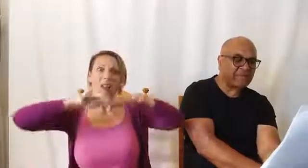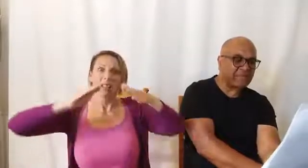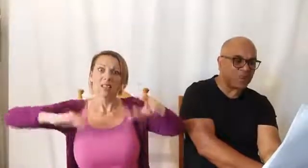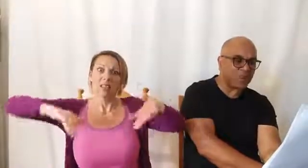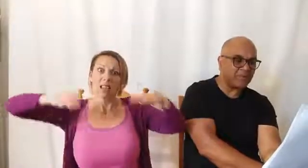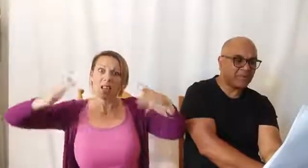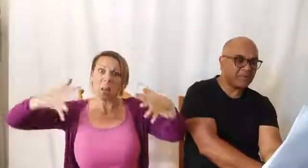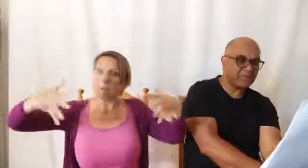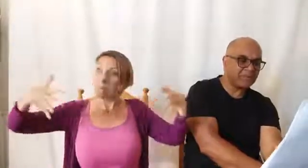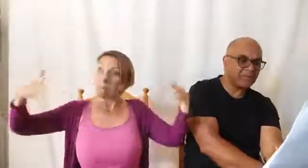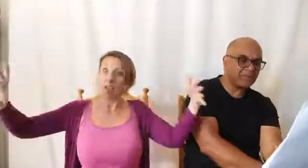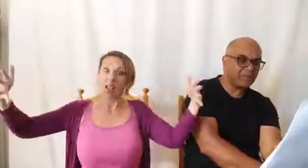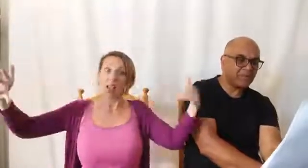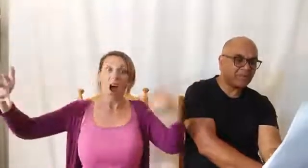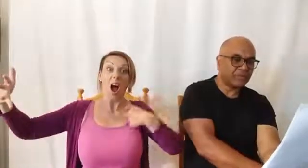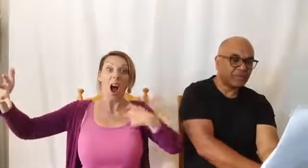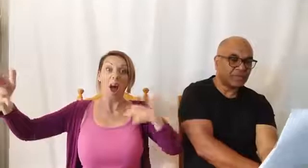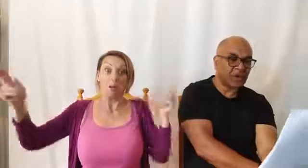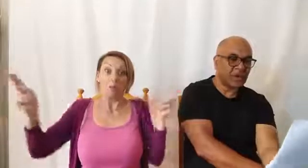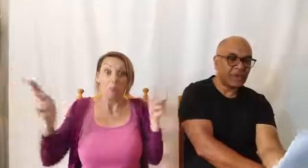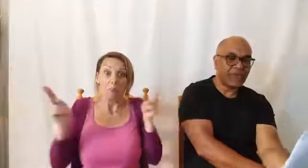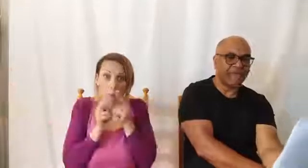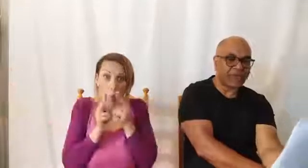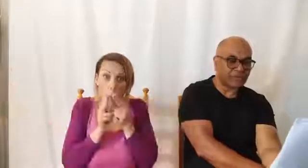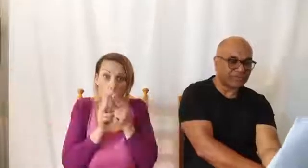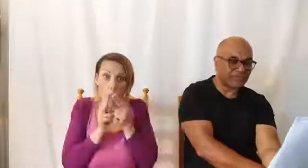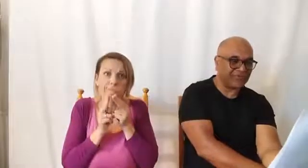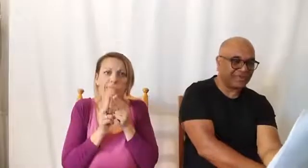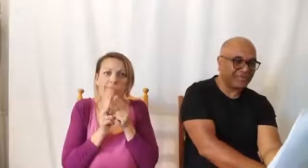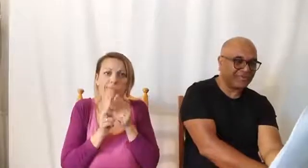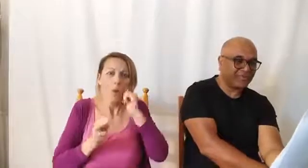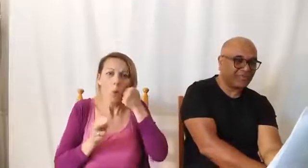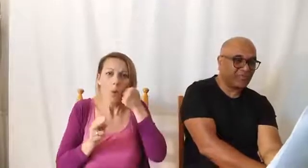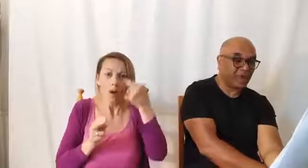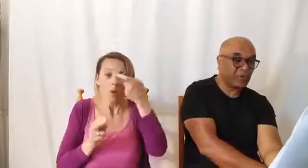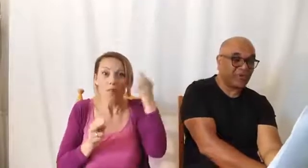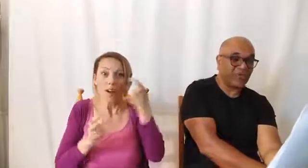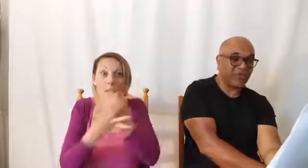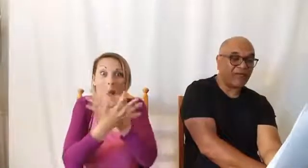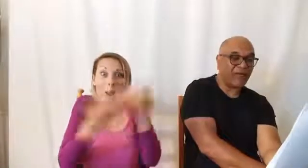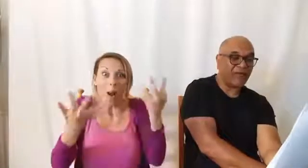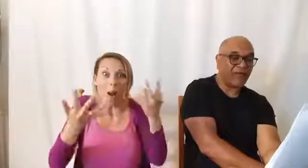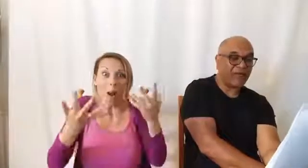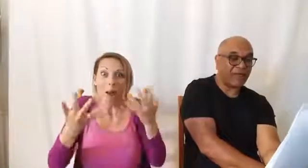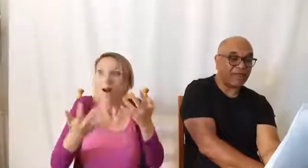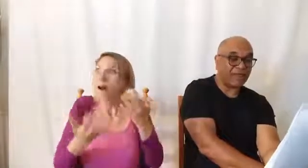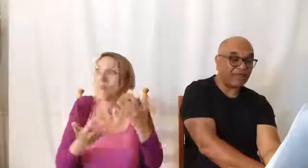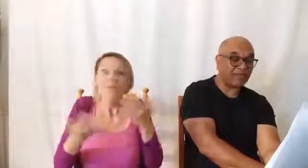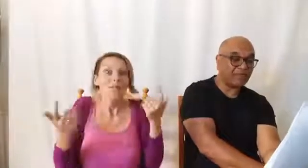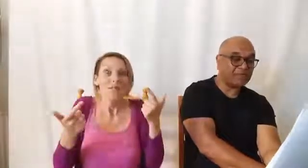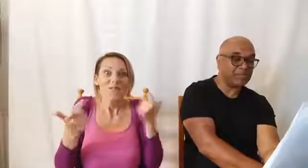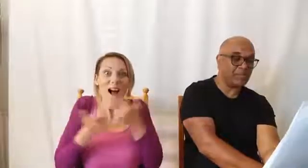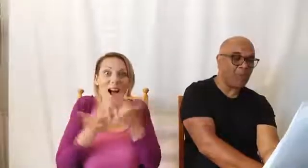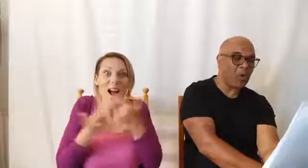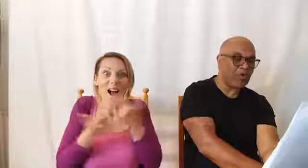small. I will find lots of fun. I will travel far, far away and leave these boring